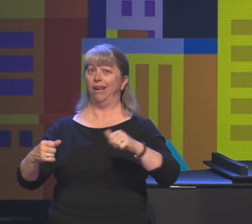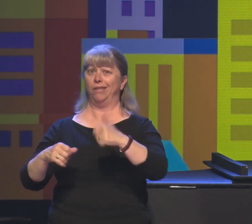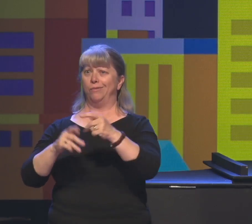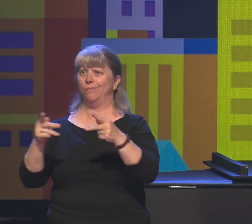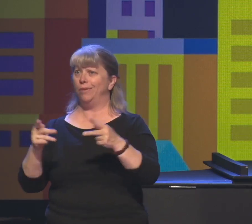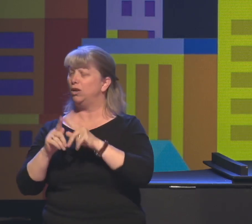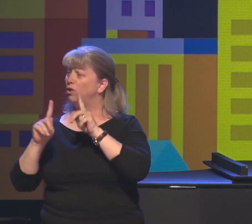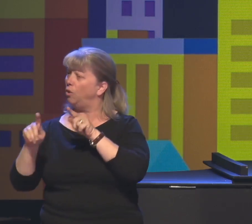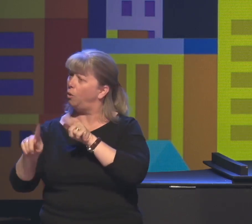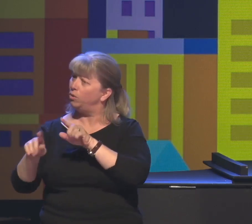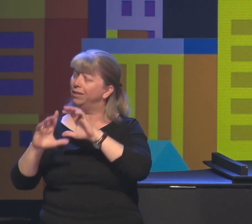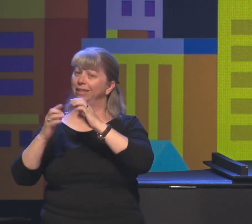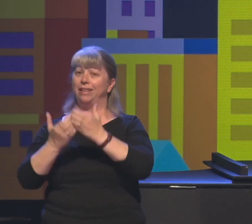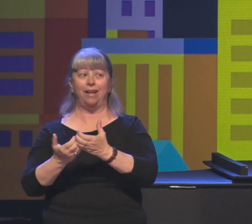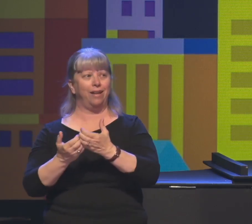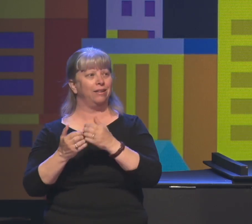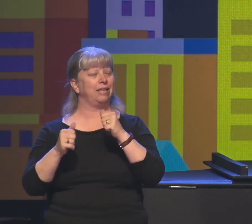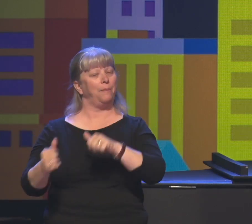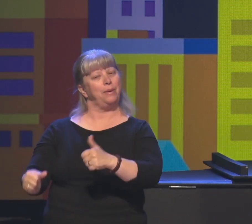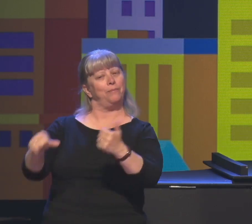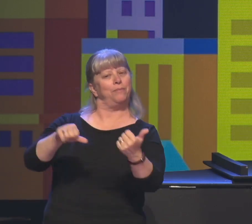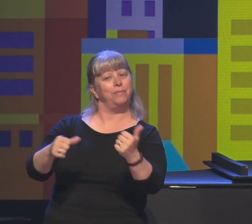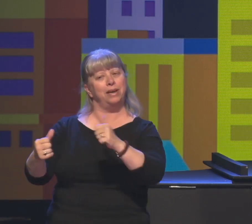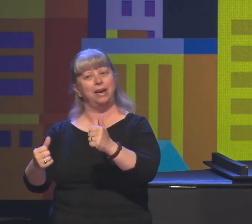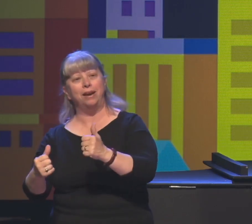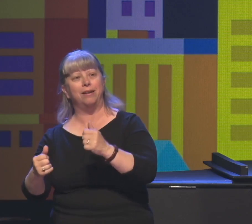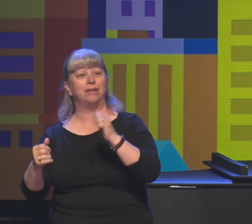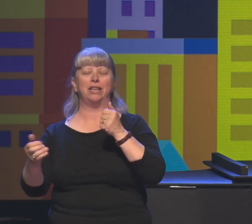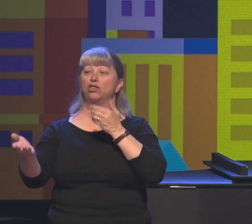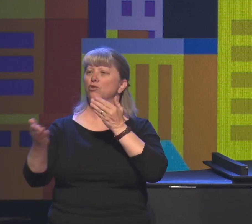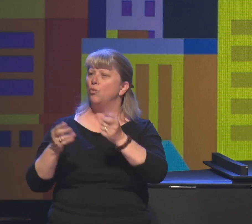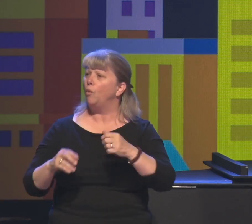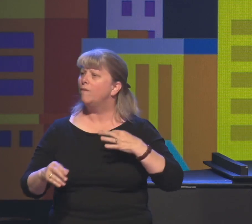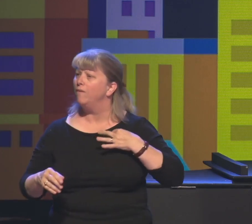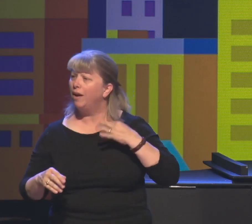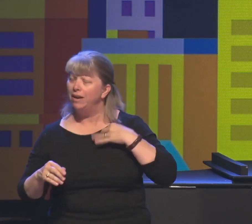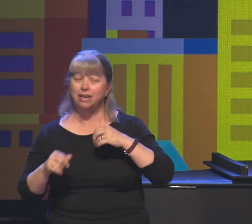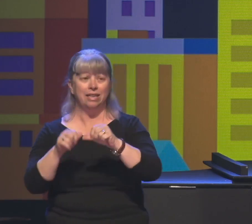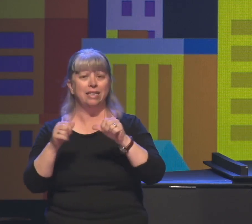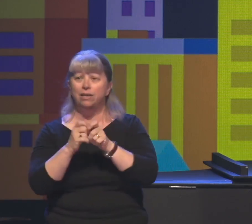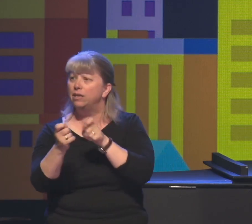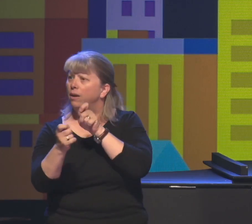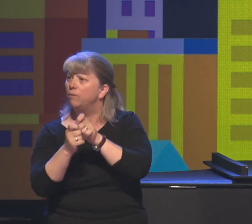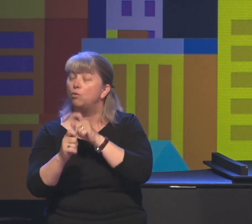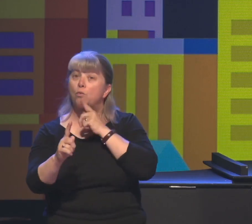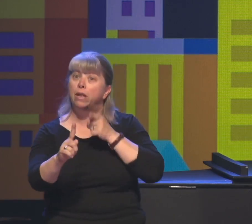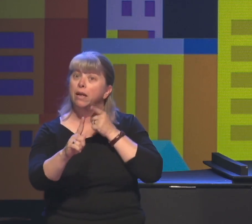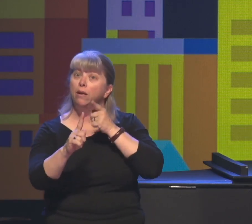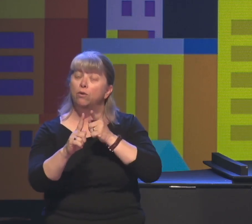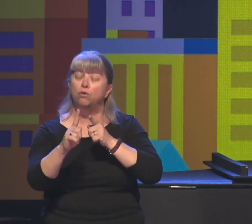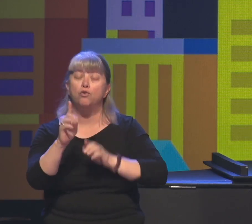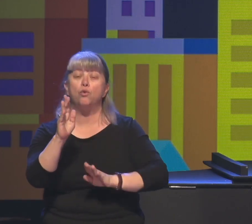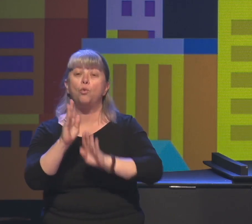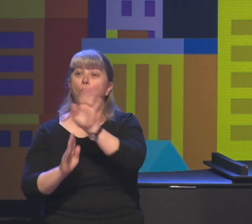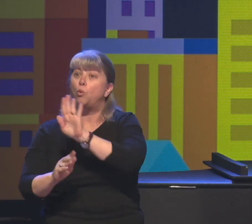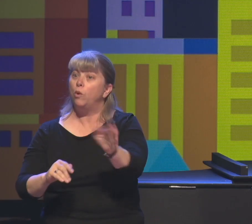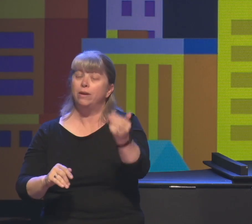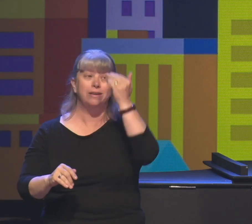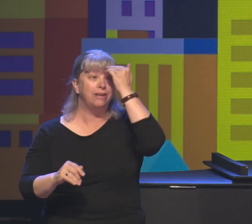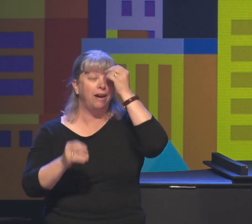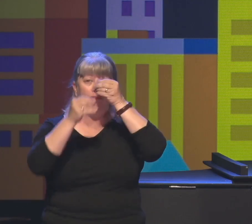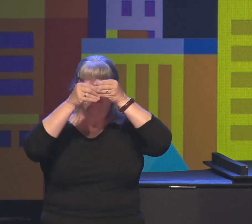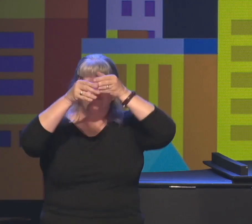through the classes and then you can be baptized or then you can serve or volunteer in an area. But it's really about growth in knowledge. And